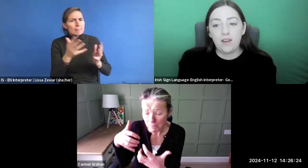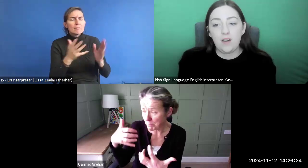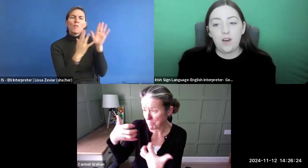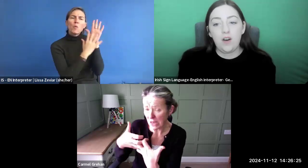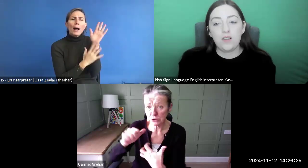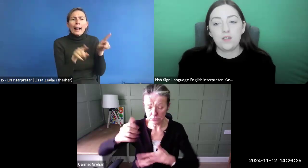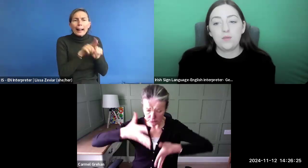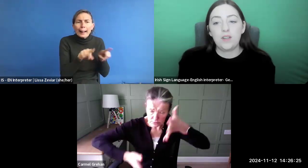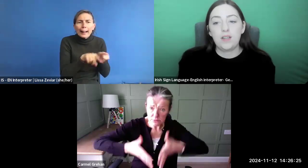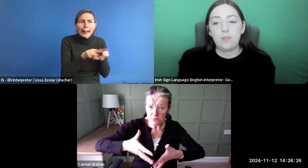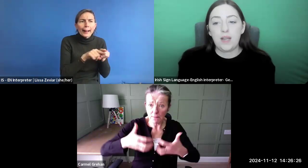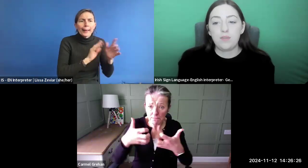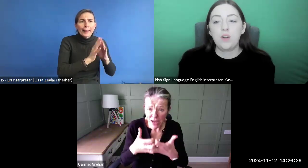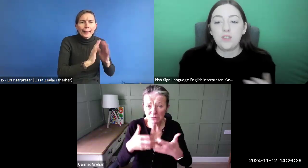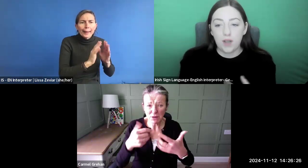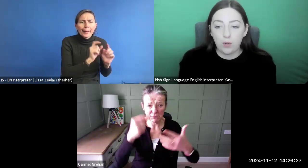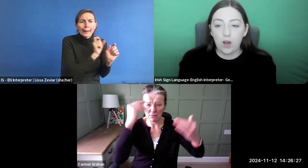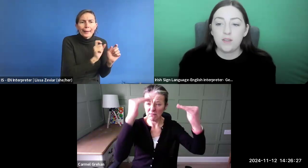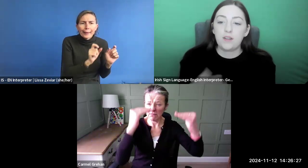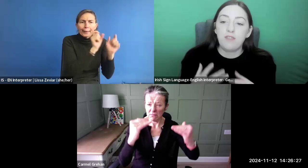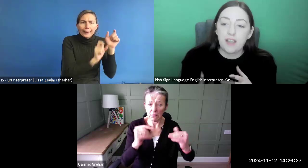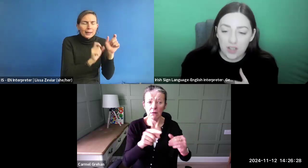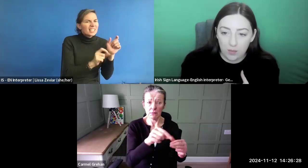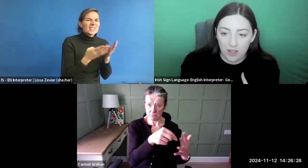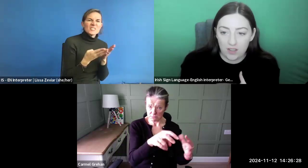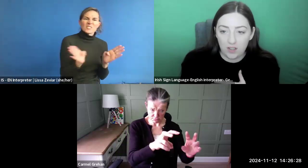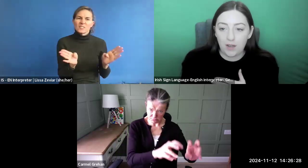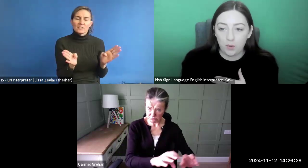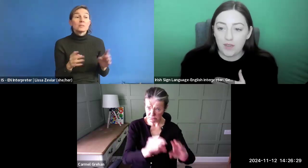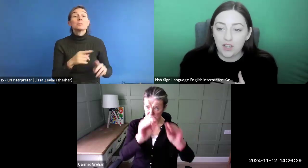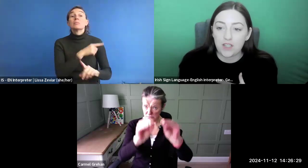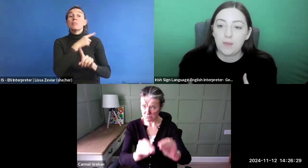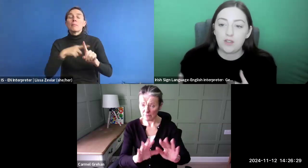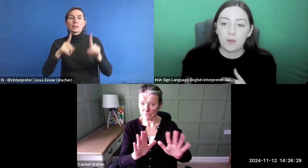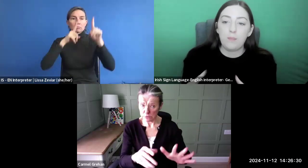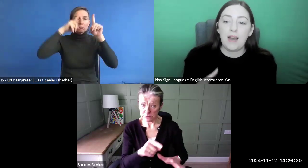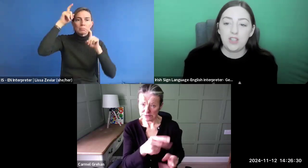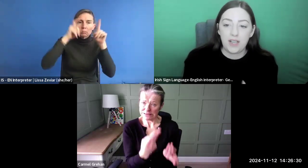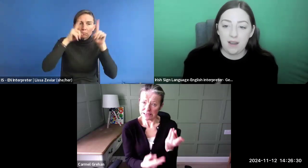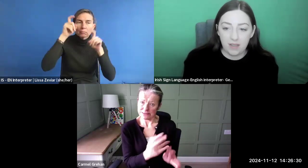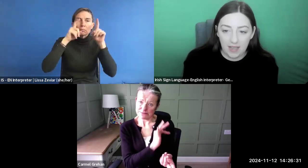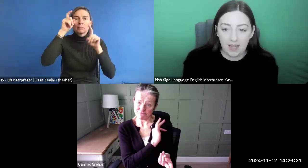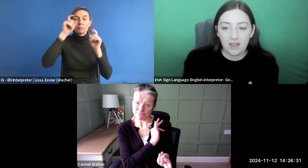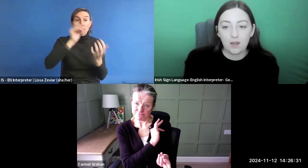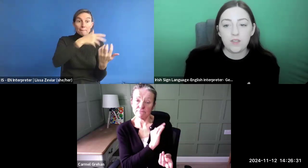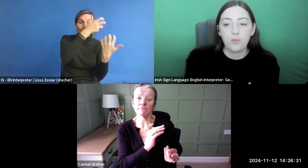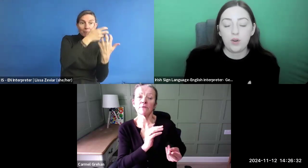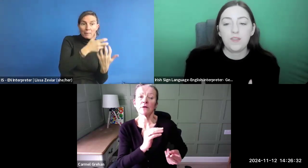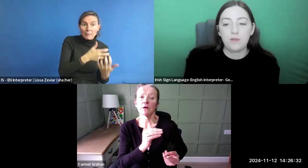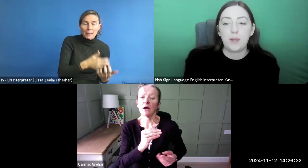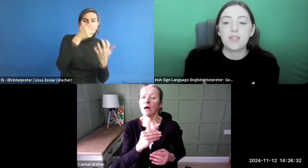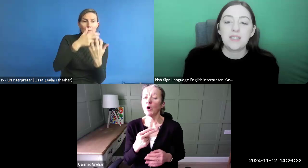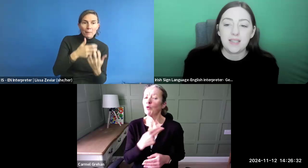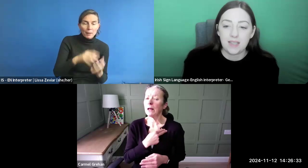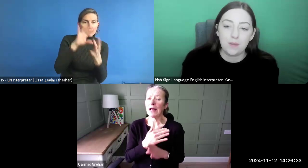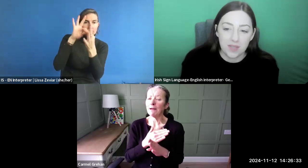really also being able to watch their vocabulary, also their facial expressions, their non-manual features, to make sure they were matching everything. And it was important